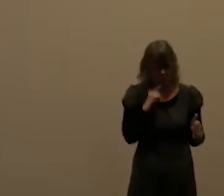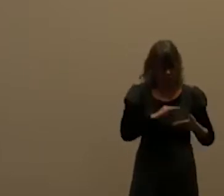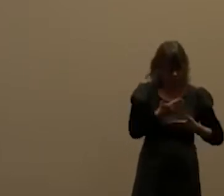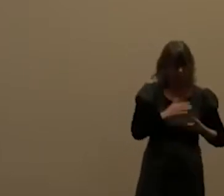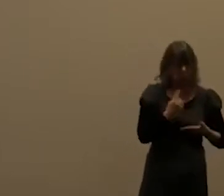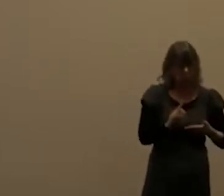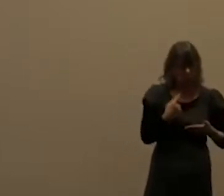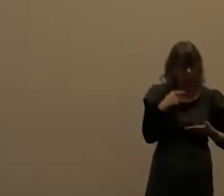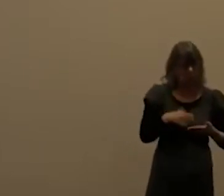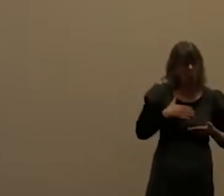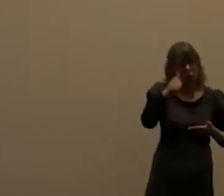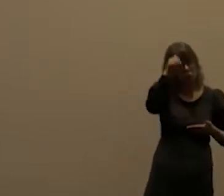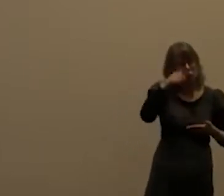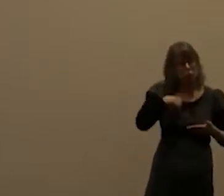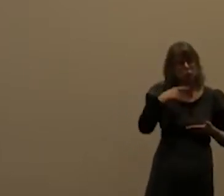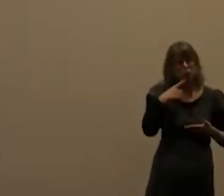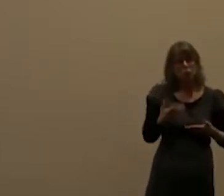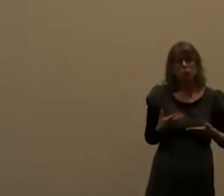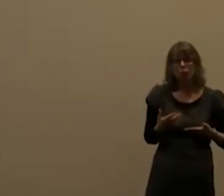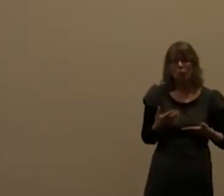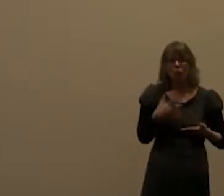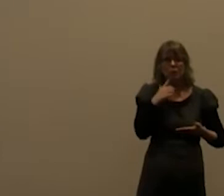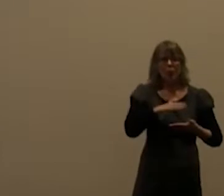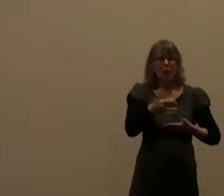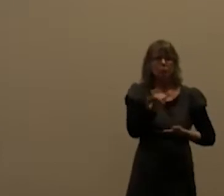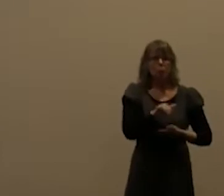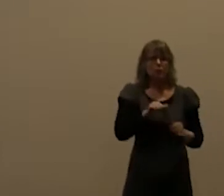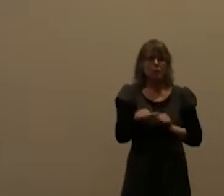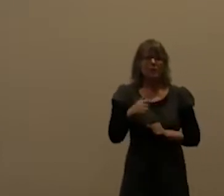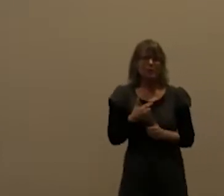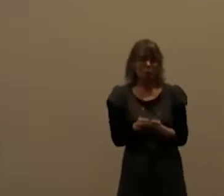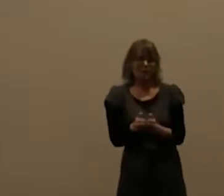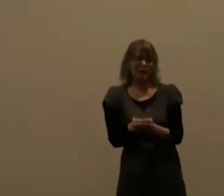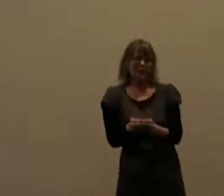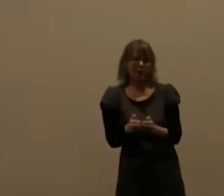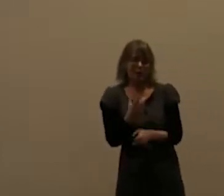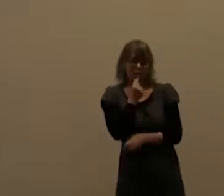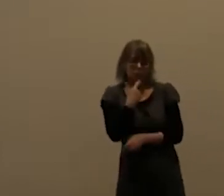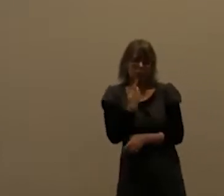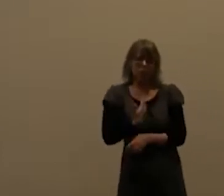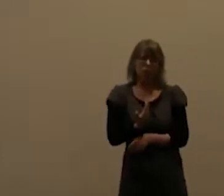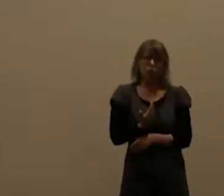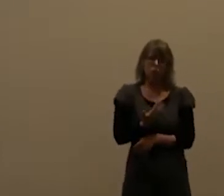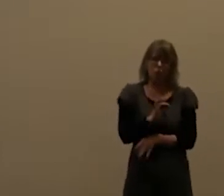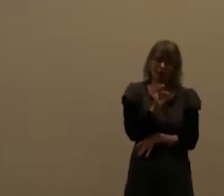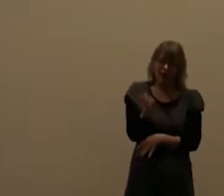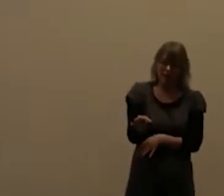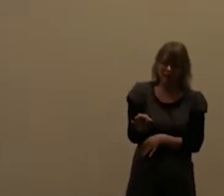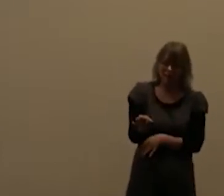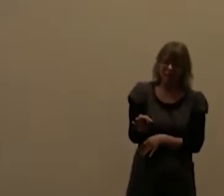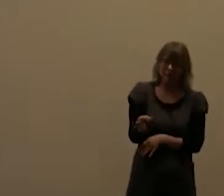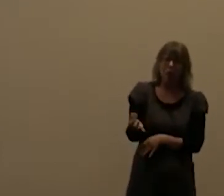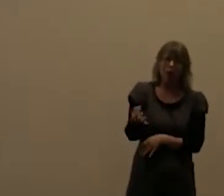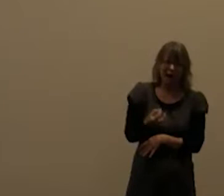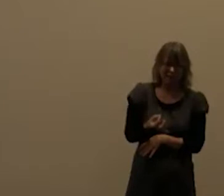want to know, I want one that's powerful for gaming, so we can ask follow-up questions, right? So here I'm asking a question on, do you see yourself as a